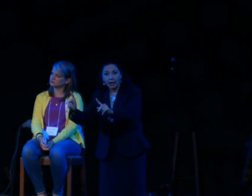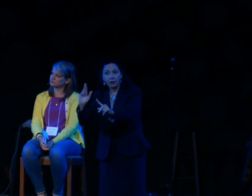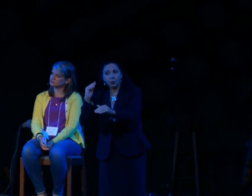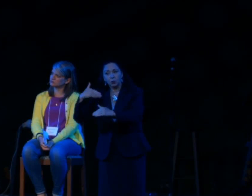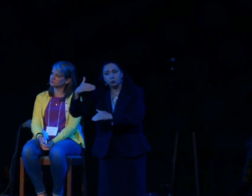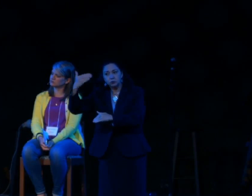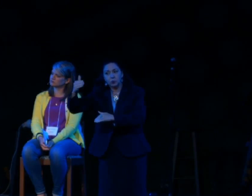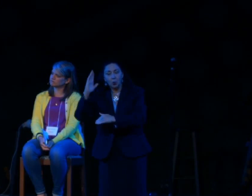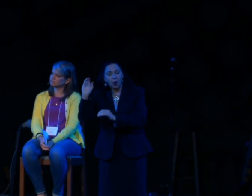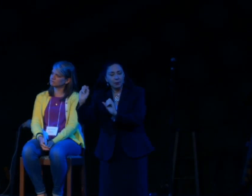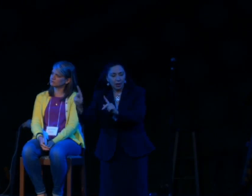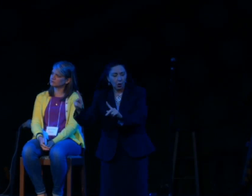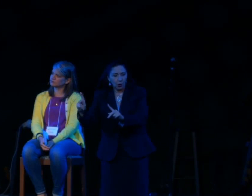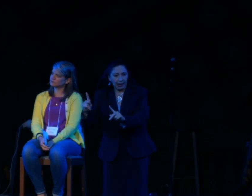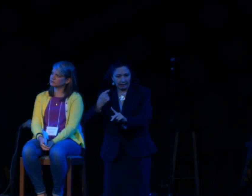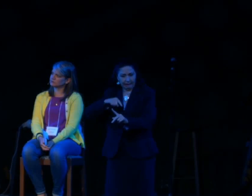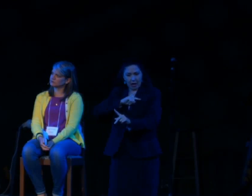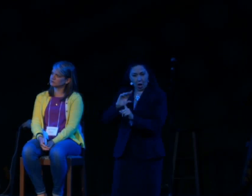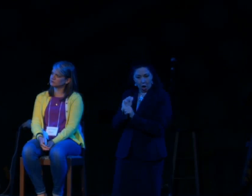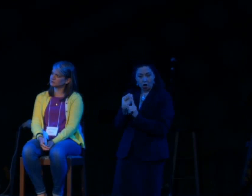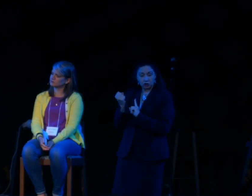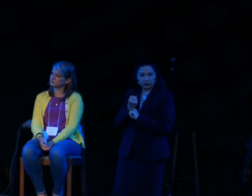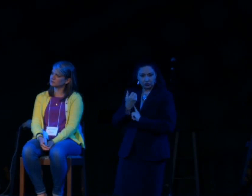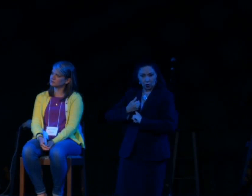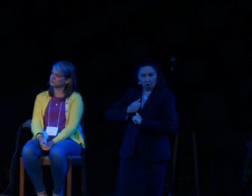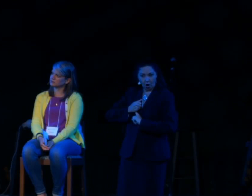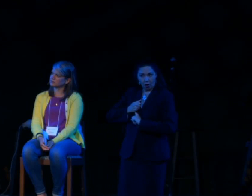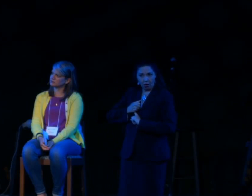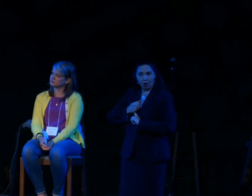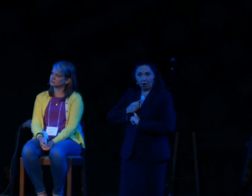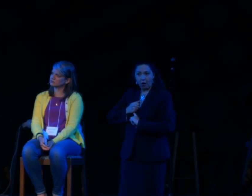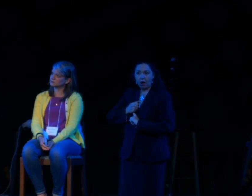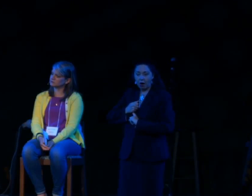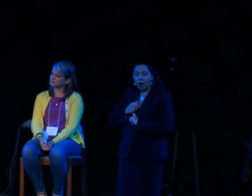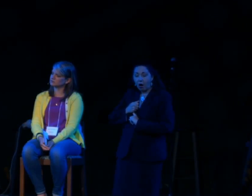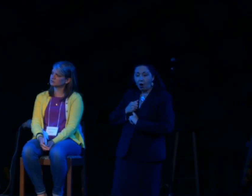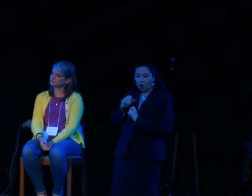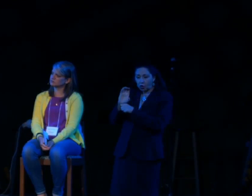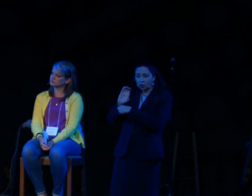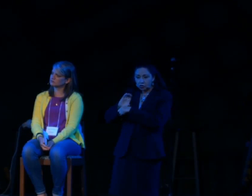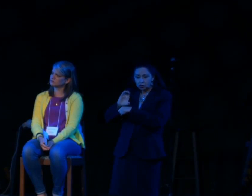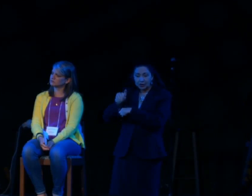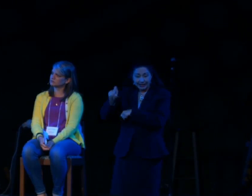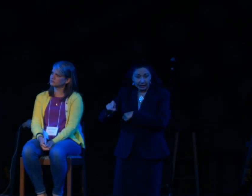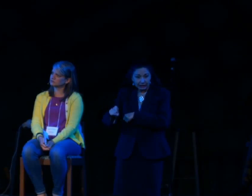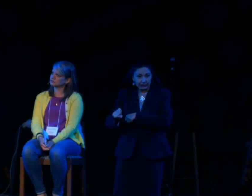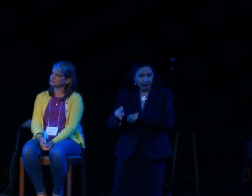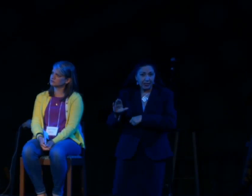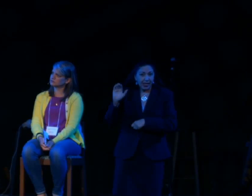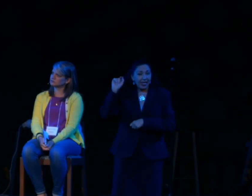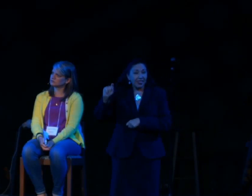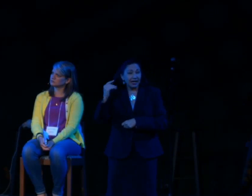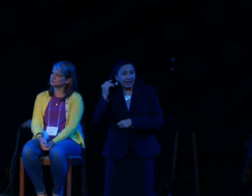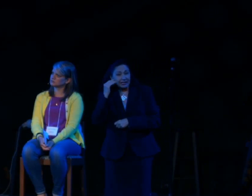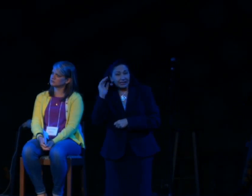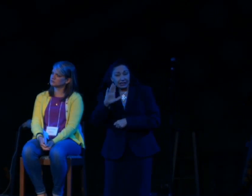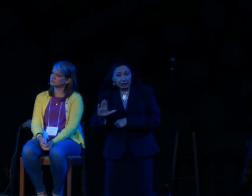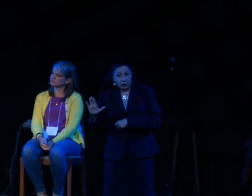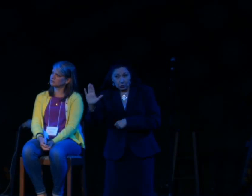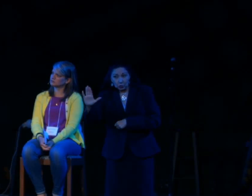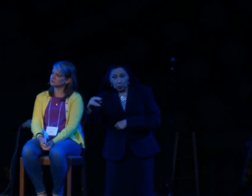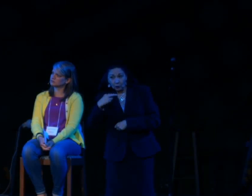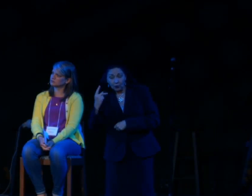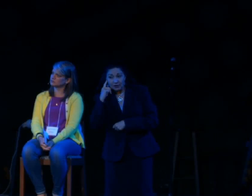in our situation. Our context needs this. They need to hear your voices, because the voices of